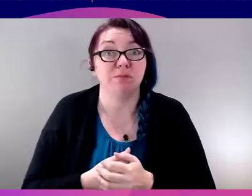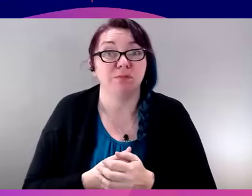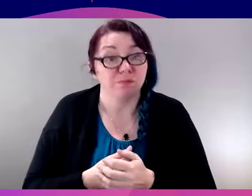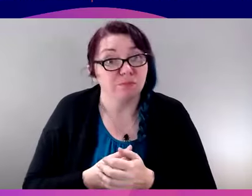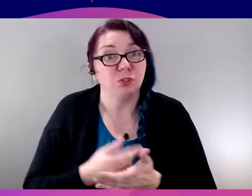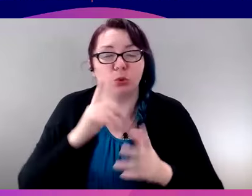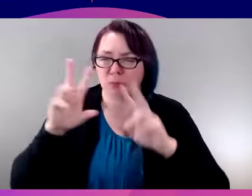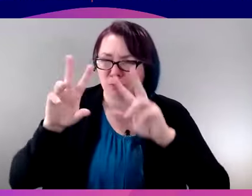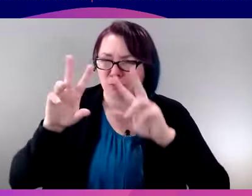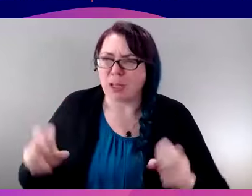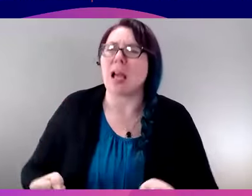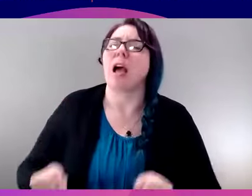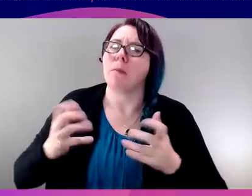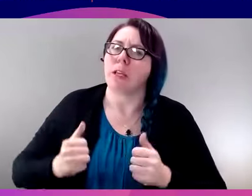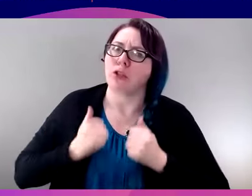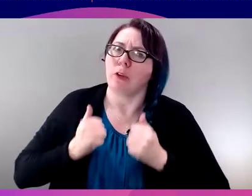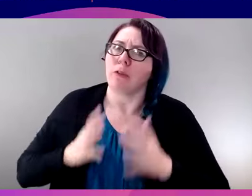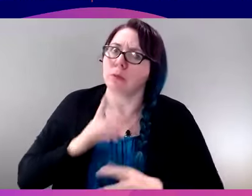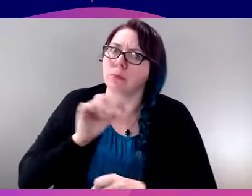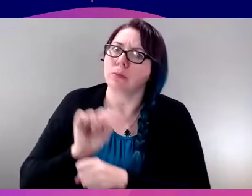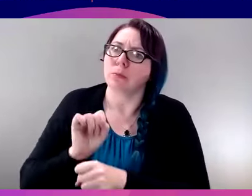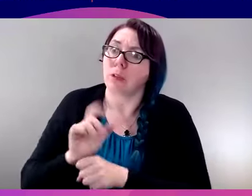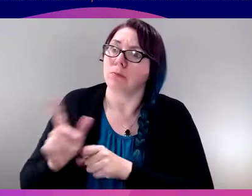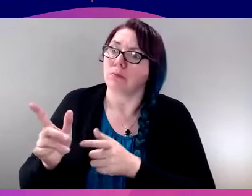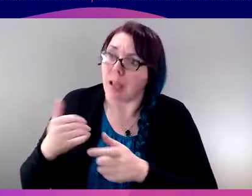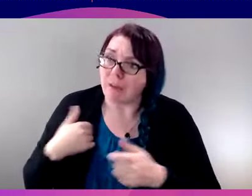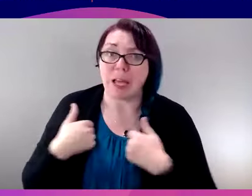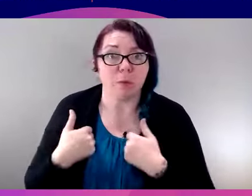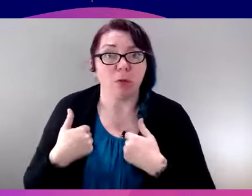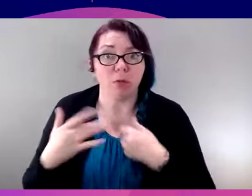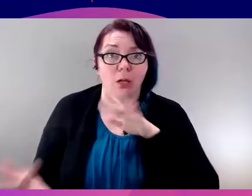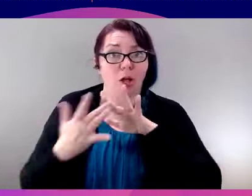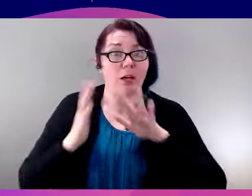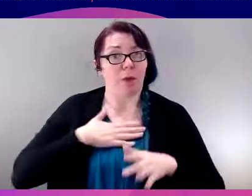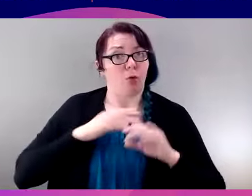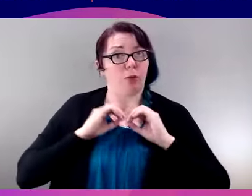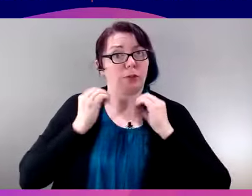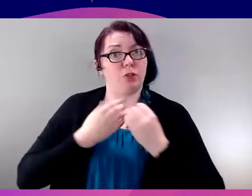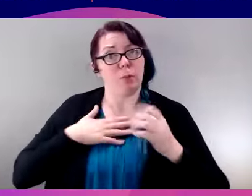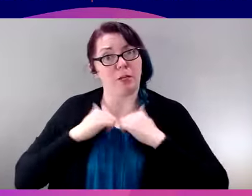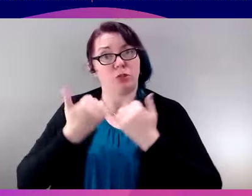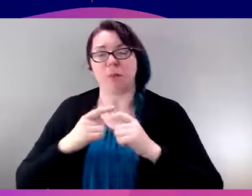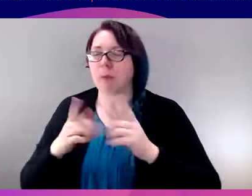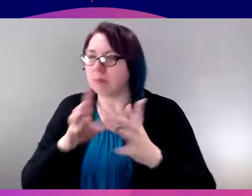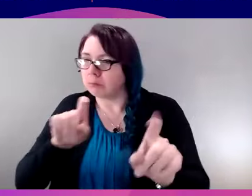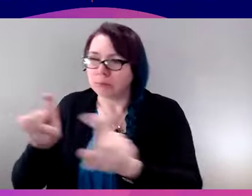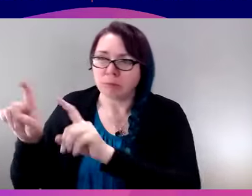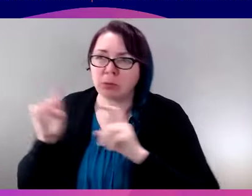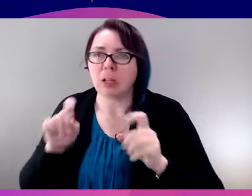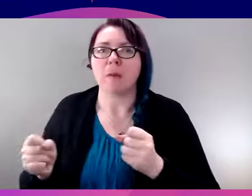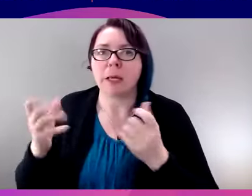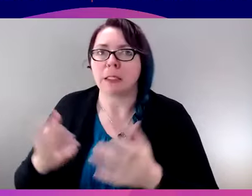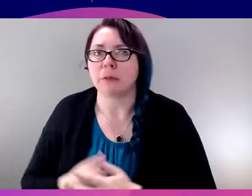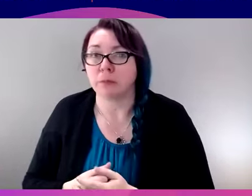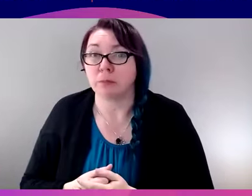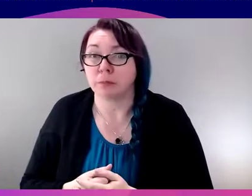the number of survivors with animals who call for support. This can be as simple as collecting and reflecting on how many survivors